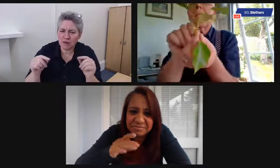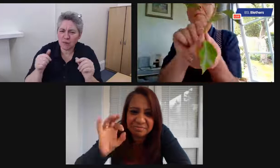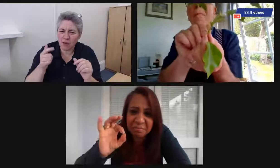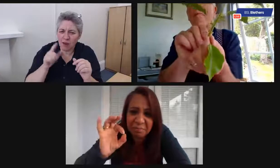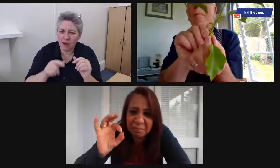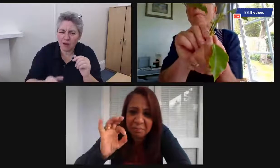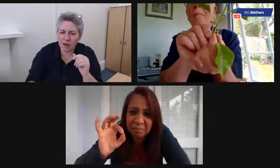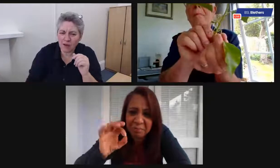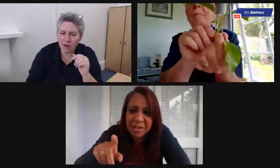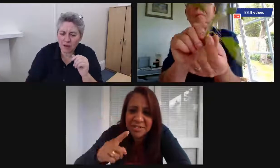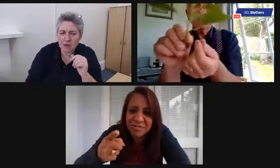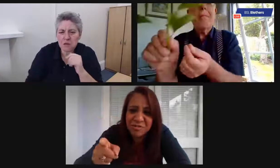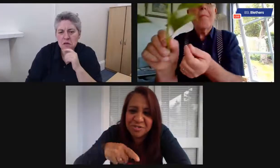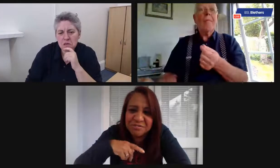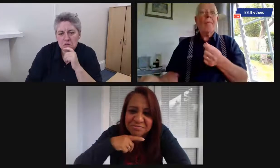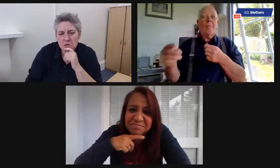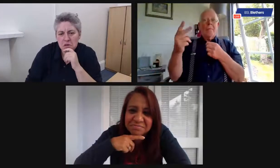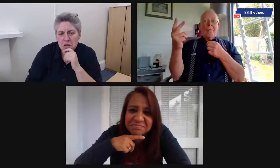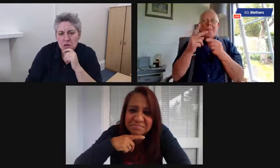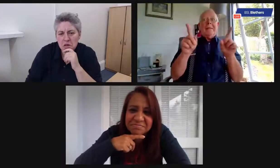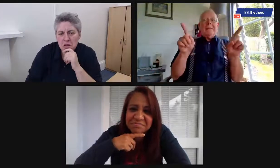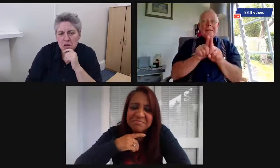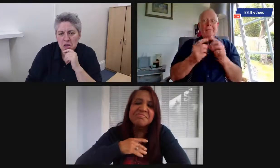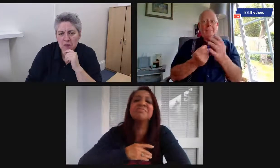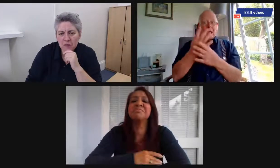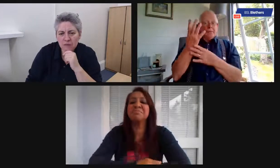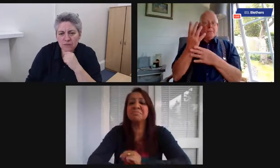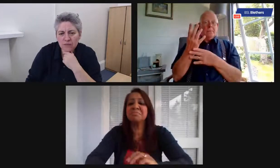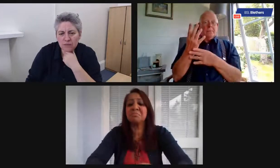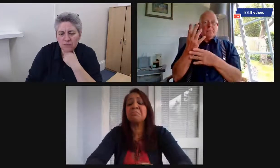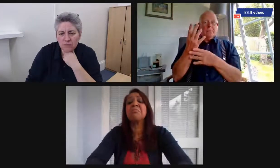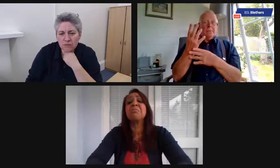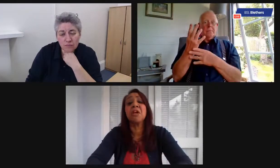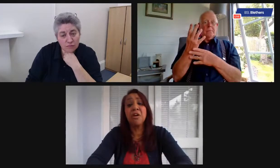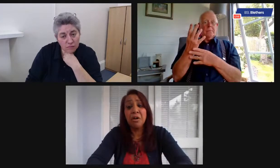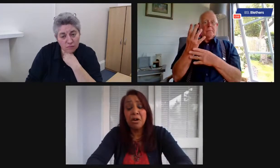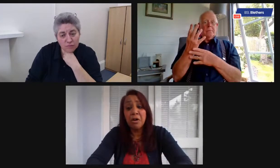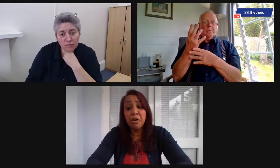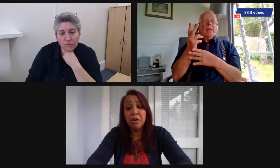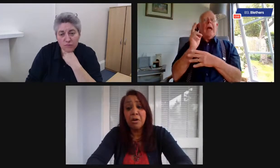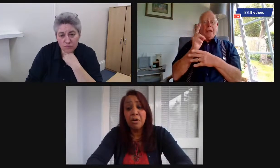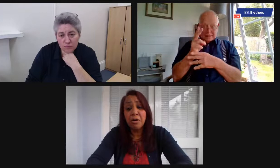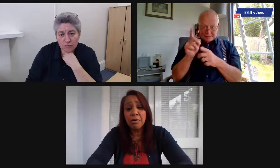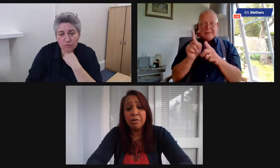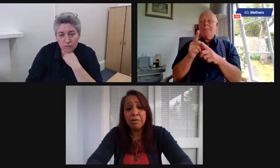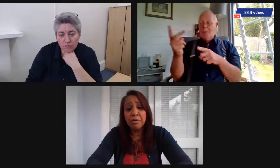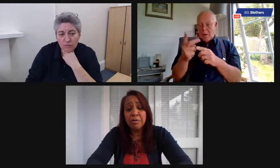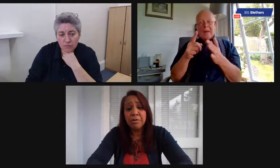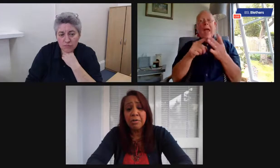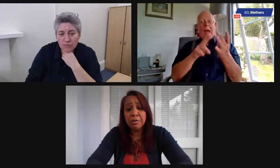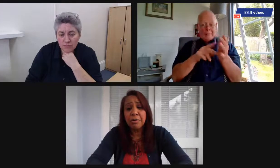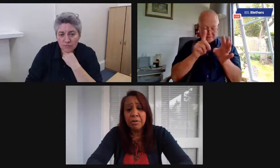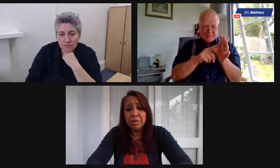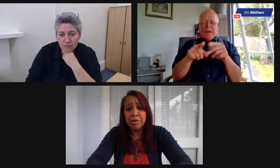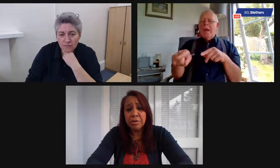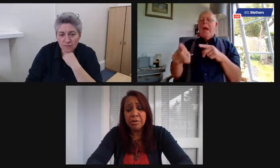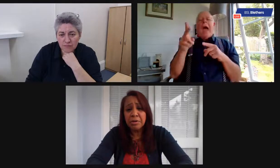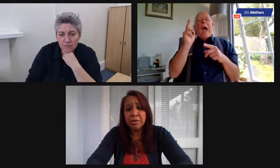The shamrock, Yep. yeah, no, it disappeared on this one, but it's from the same plant. Again, it's the same